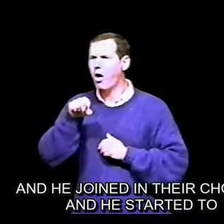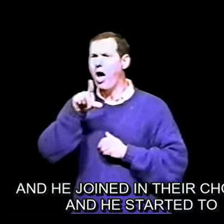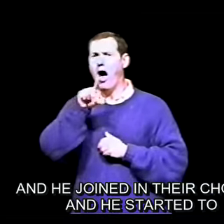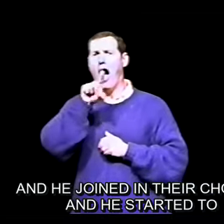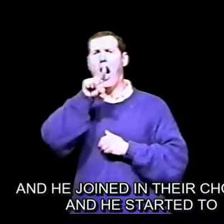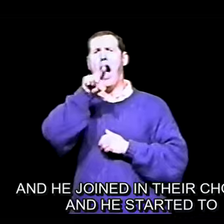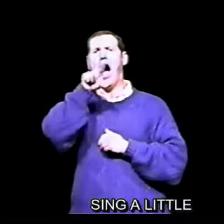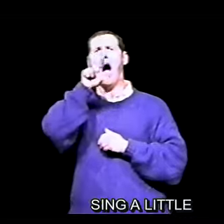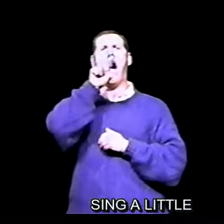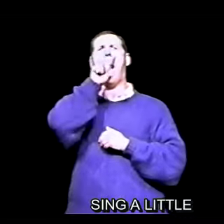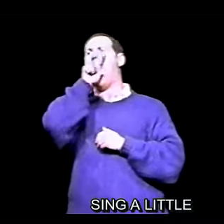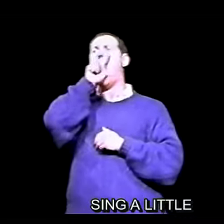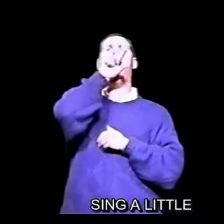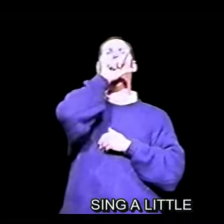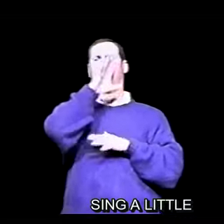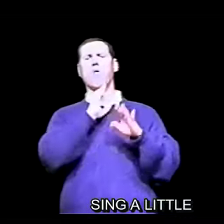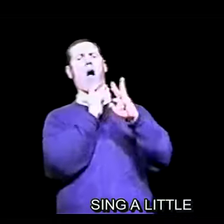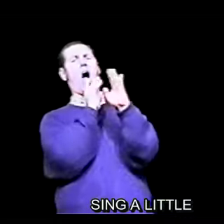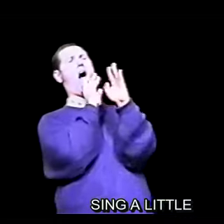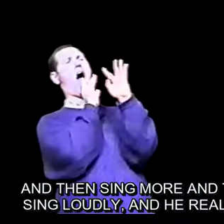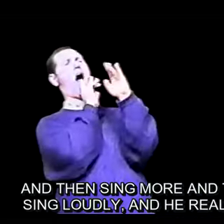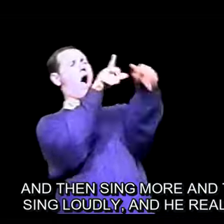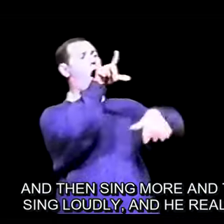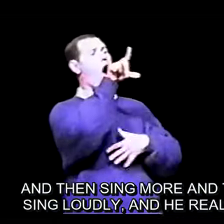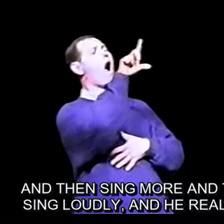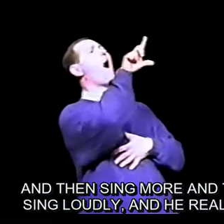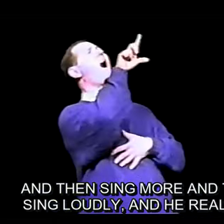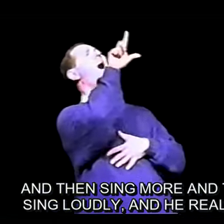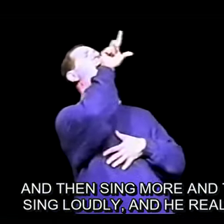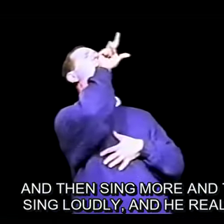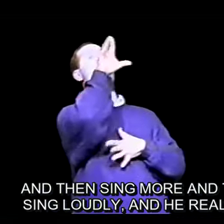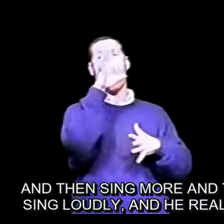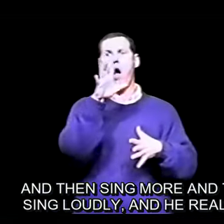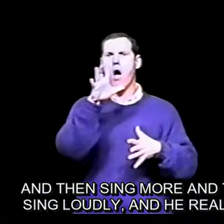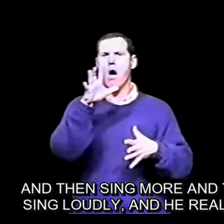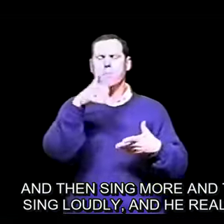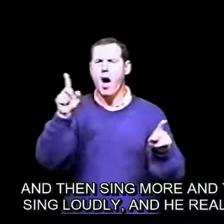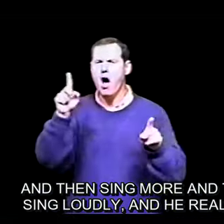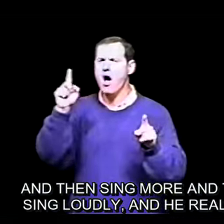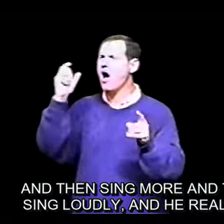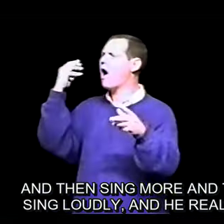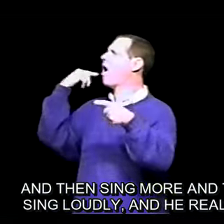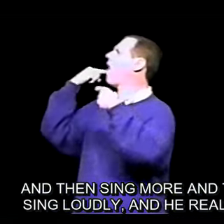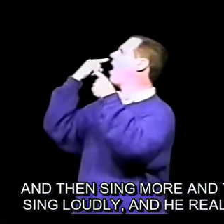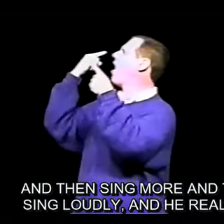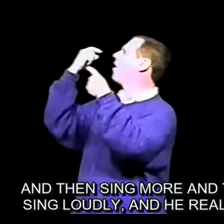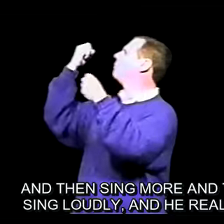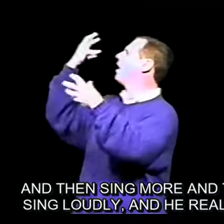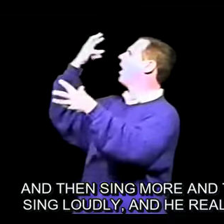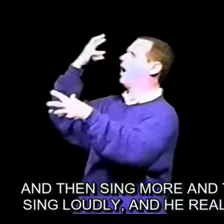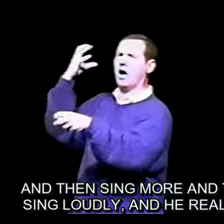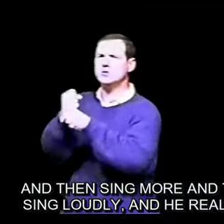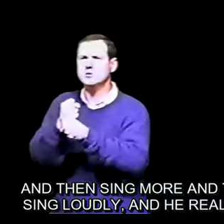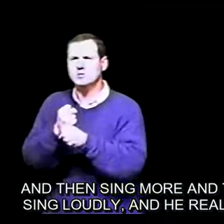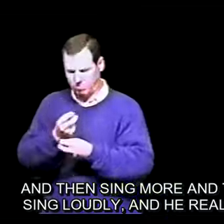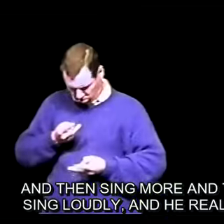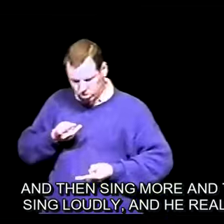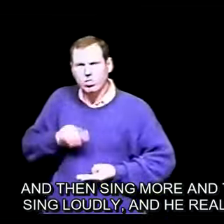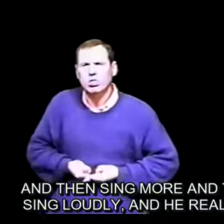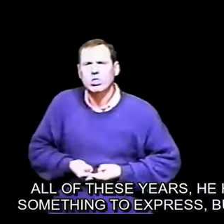to sing a little and then sing more and then sing loudly. And he realized all